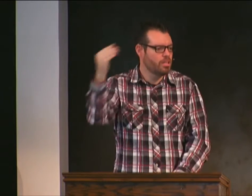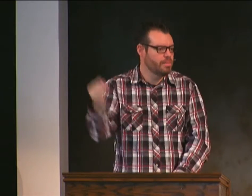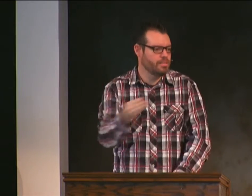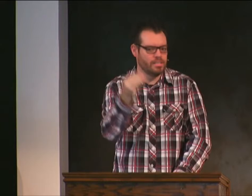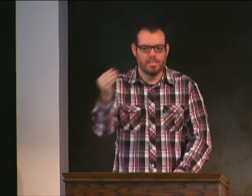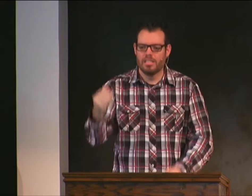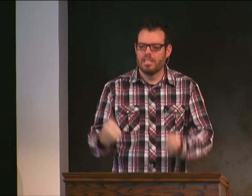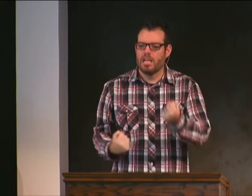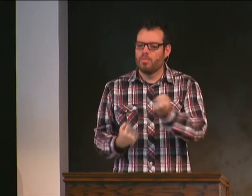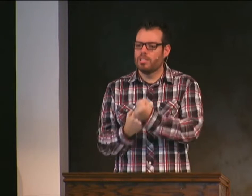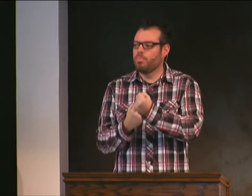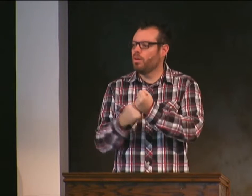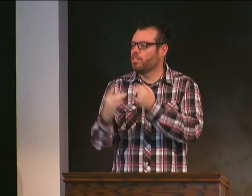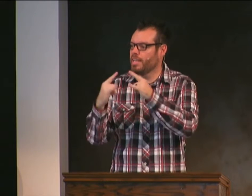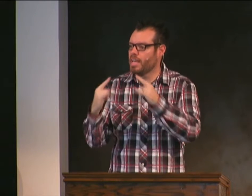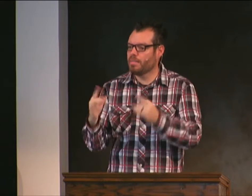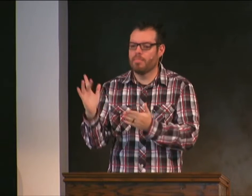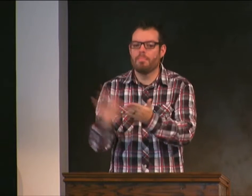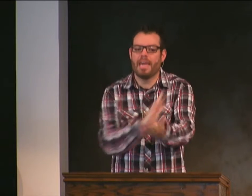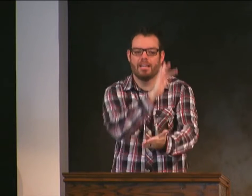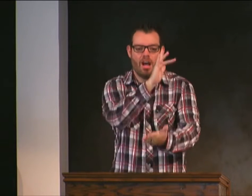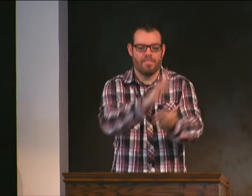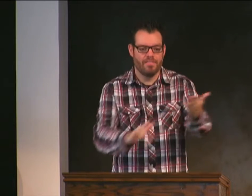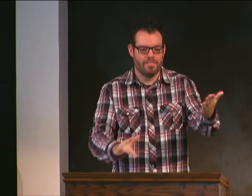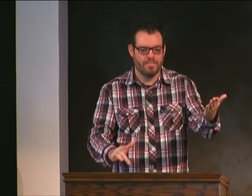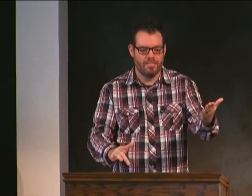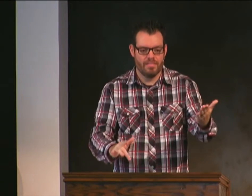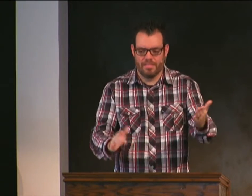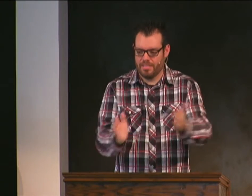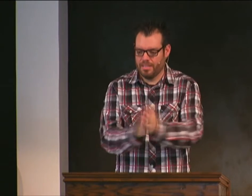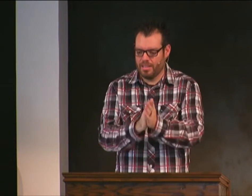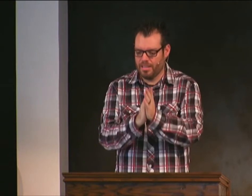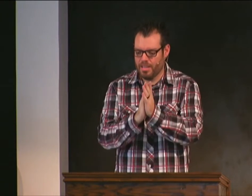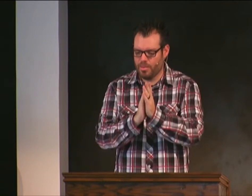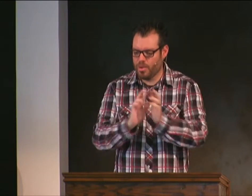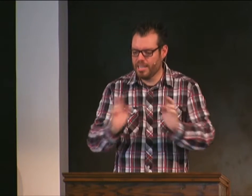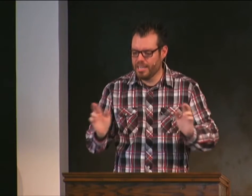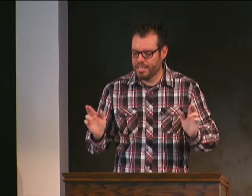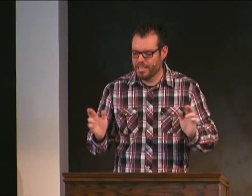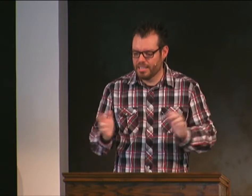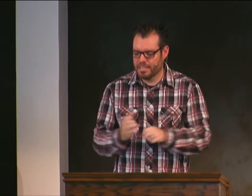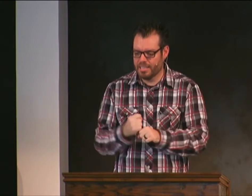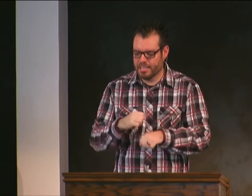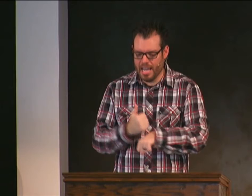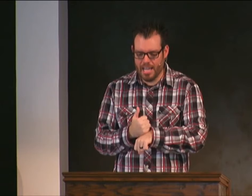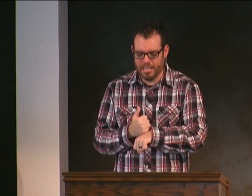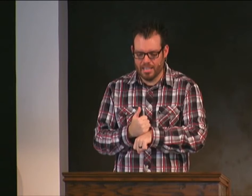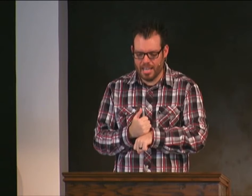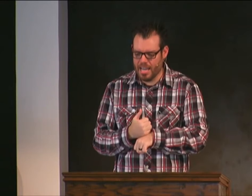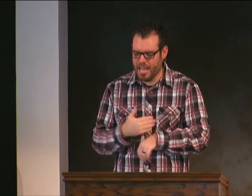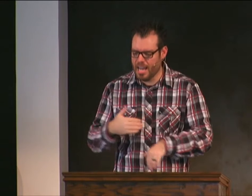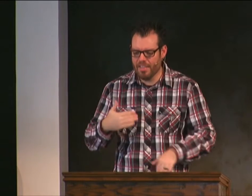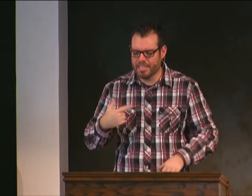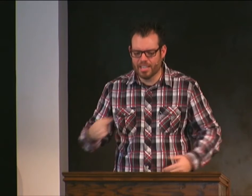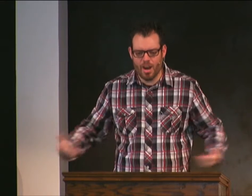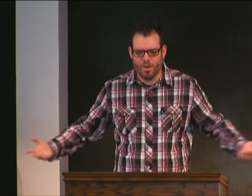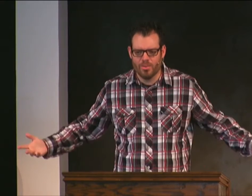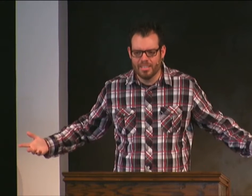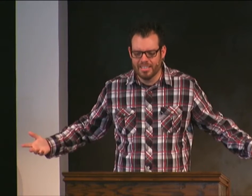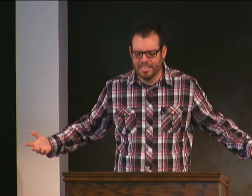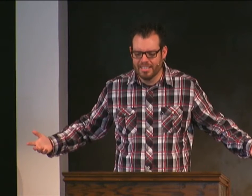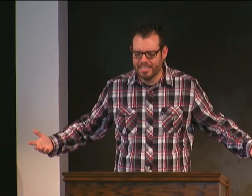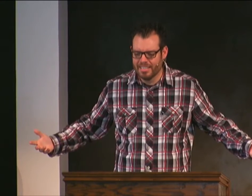the $1 bill. And we support the camp that we paid on. Are you ready? Get set. Hey, I haven't said